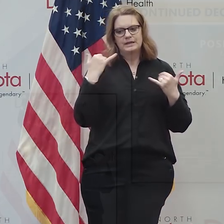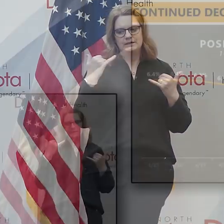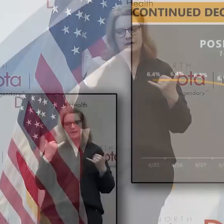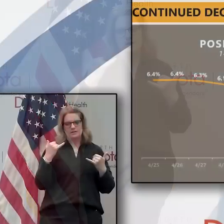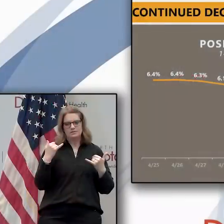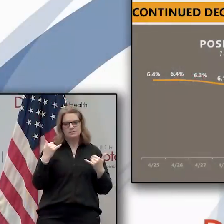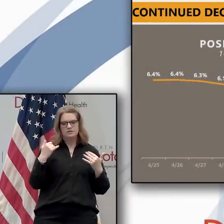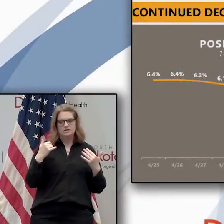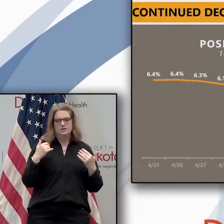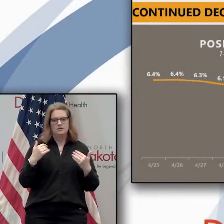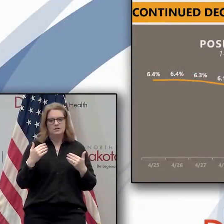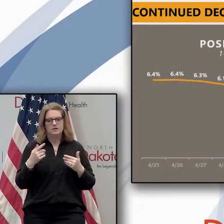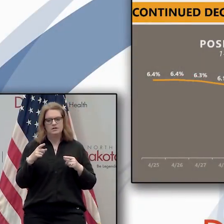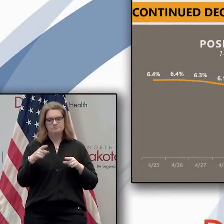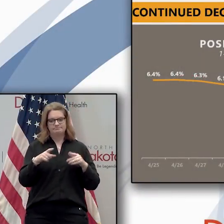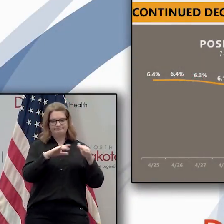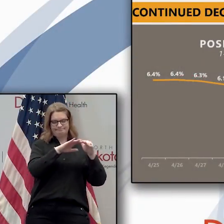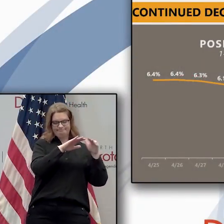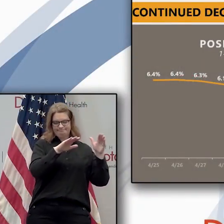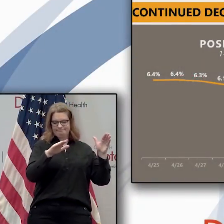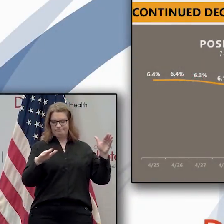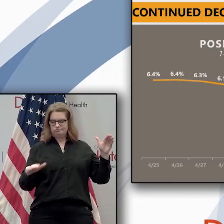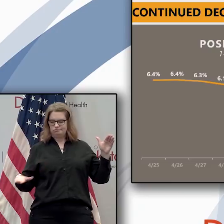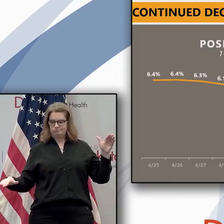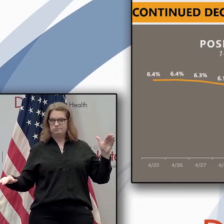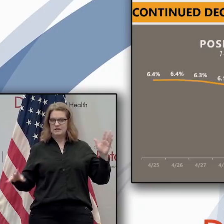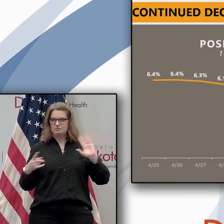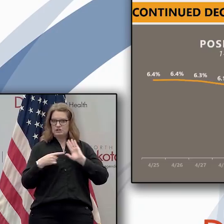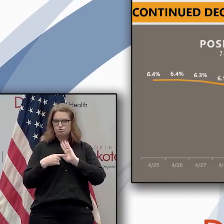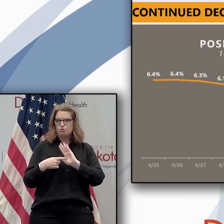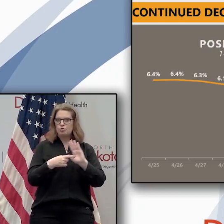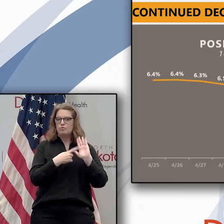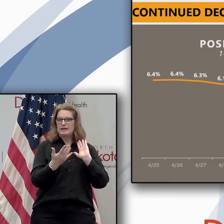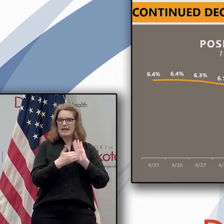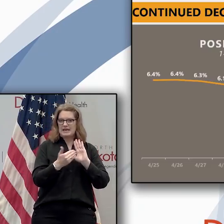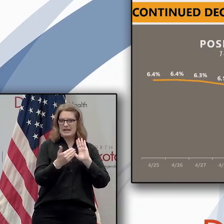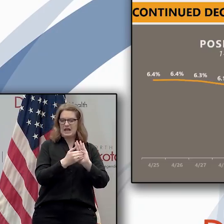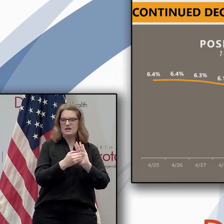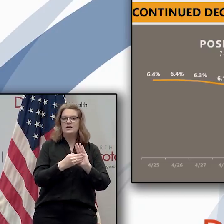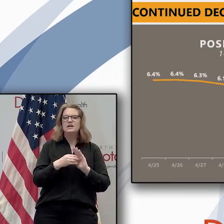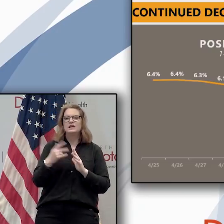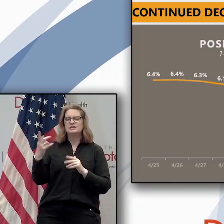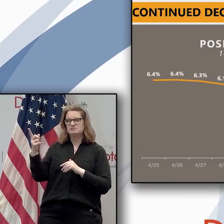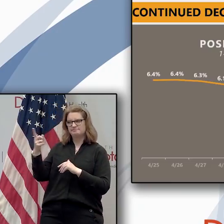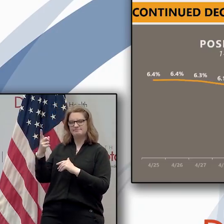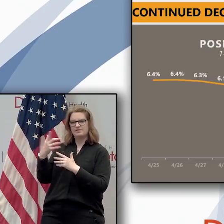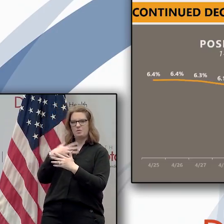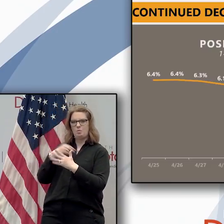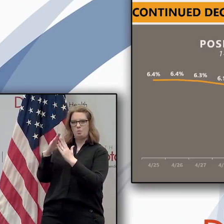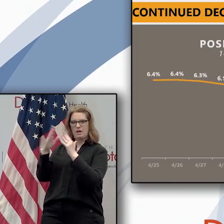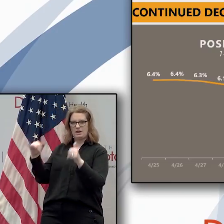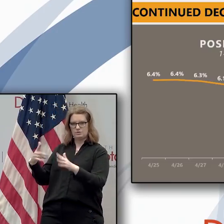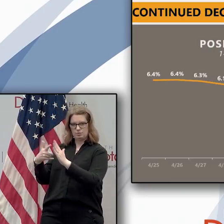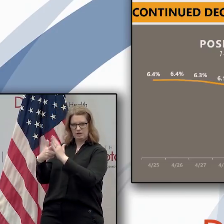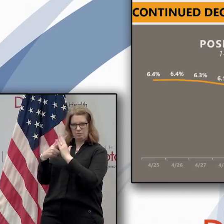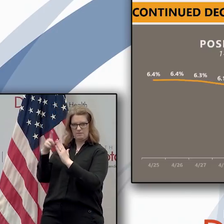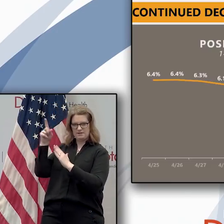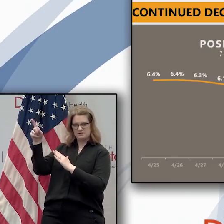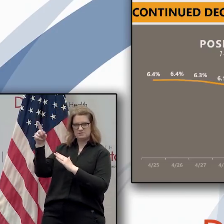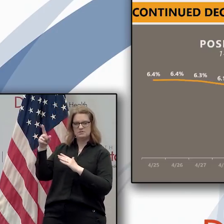and its decline, this is something we've been showing every day. It is one of the White House gating factors. Today's